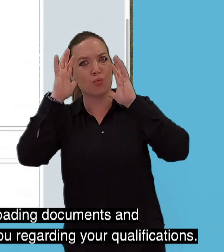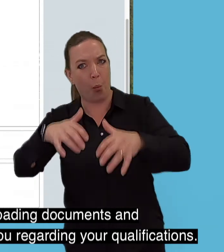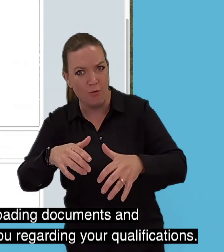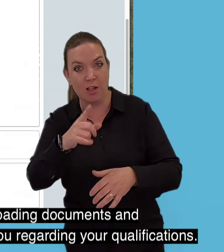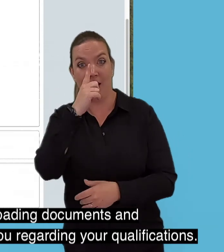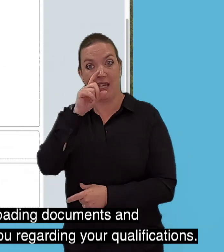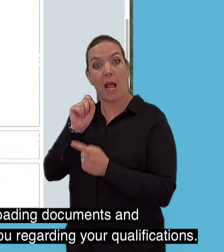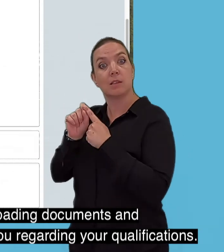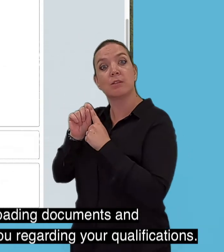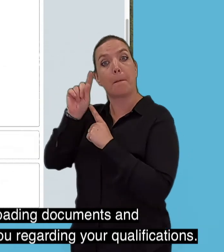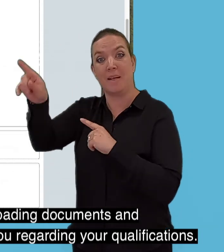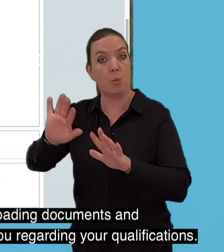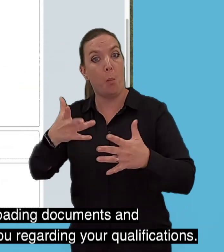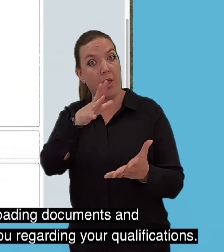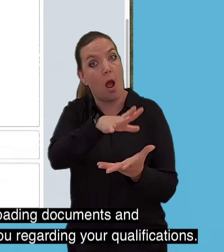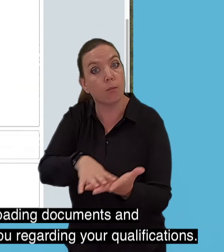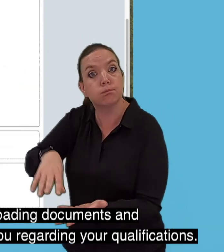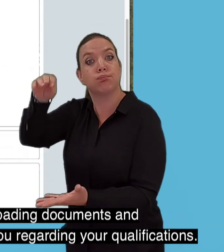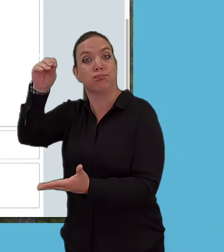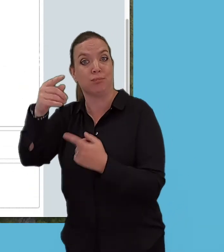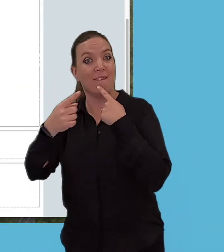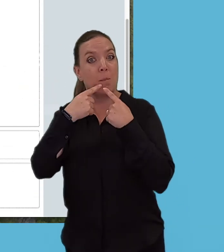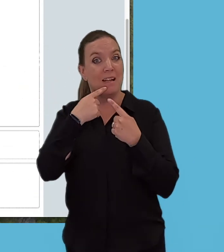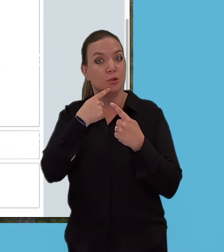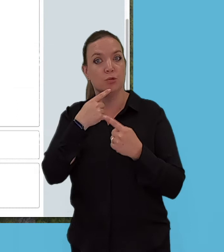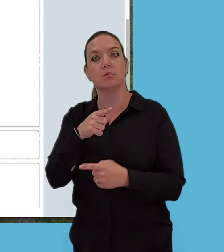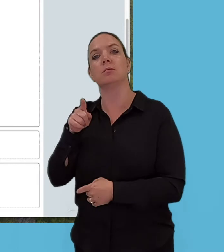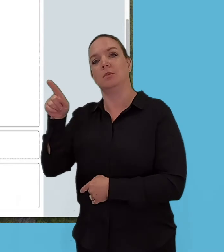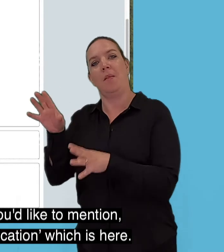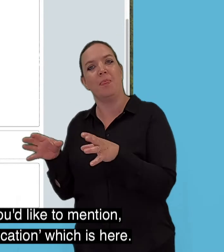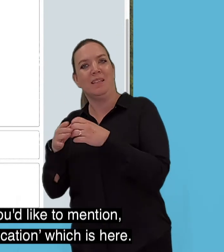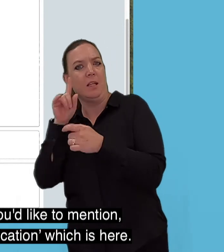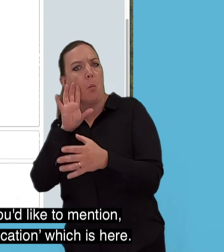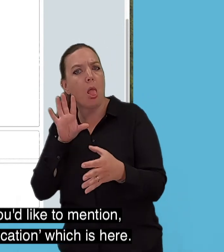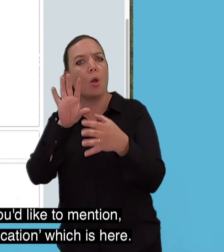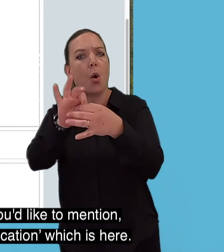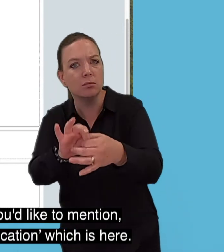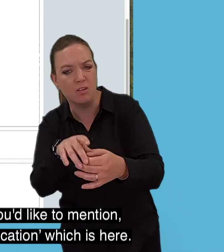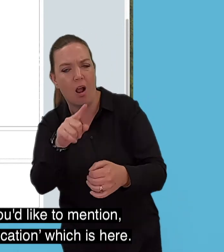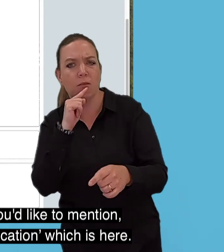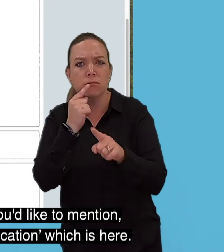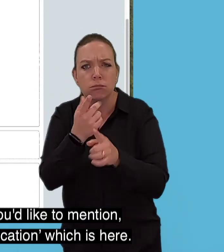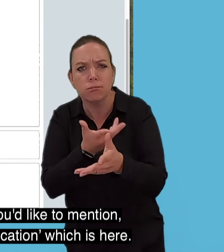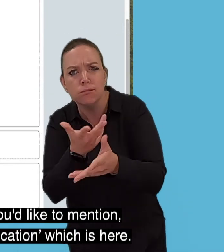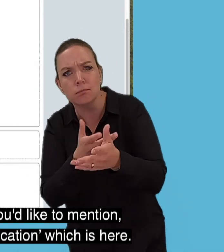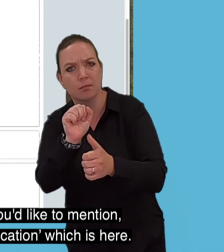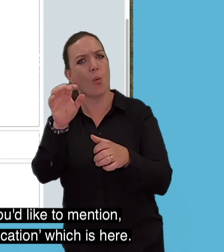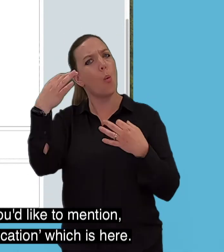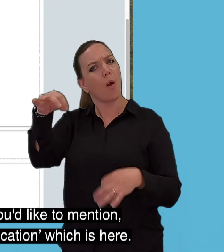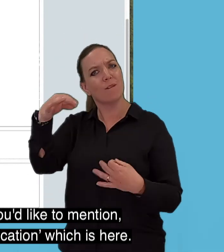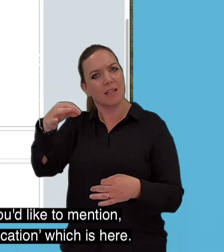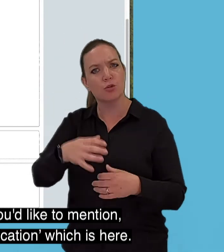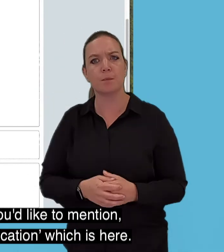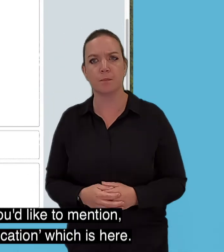one of our admissions team will get in contact with you regarding your qualifications. If you have more than one qualification you'd like to mention, you